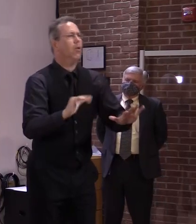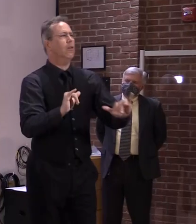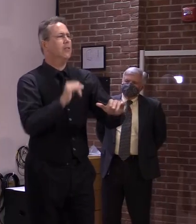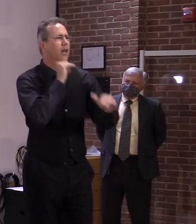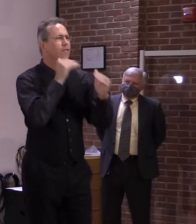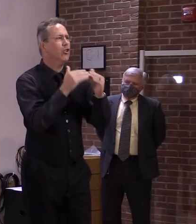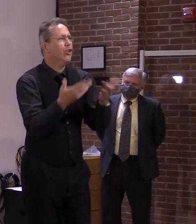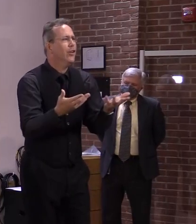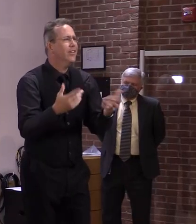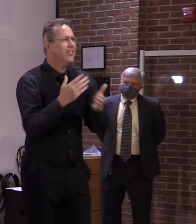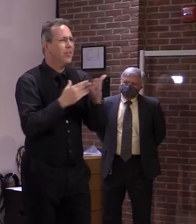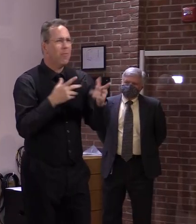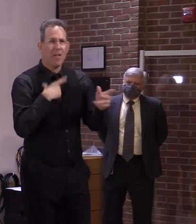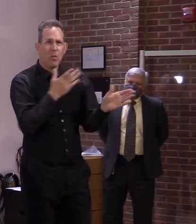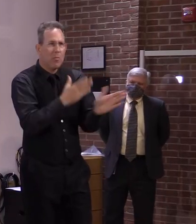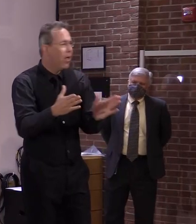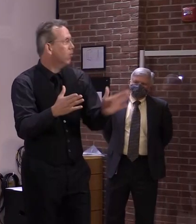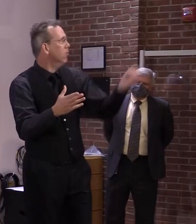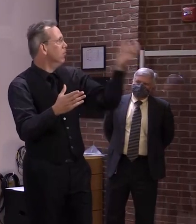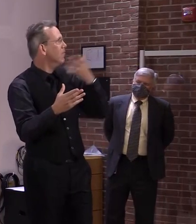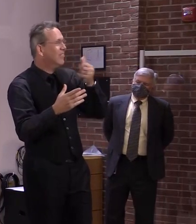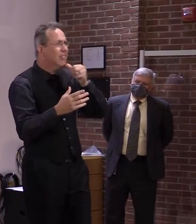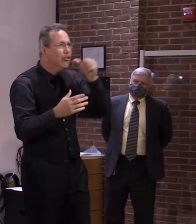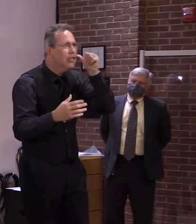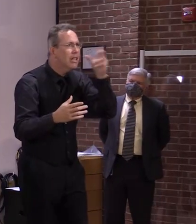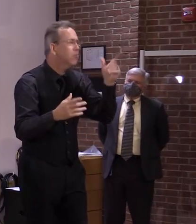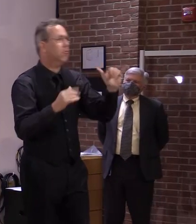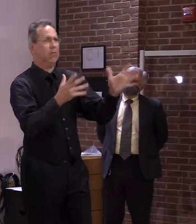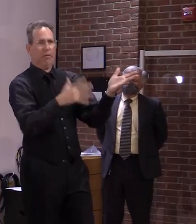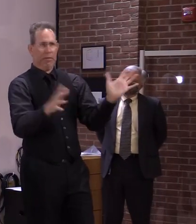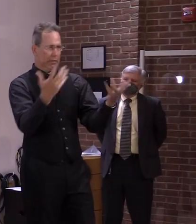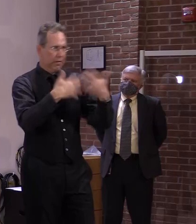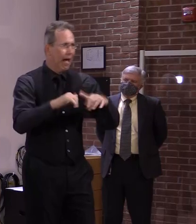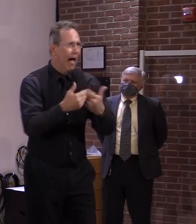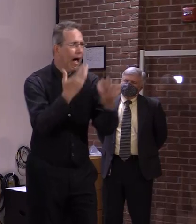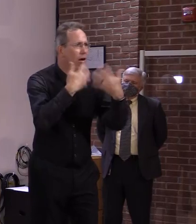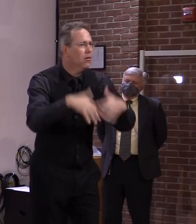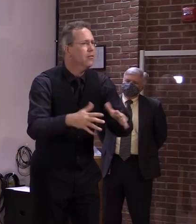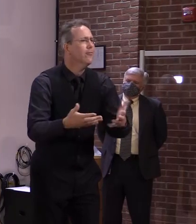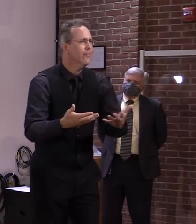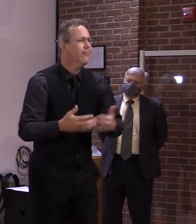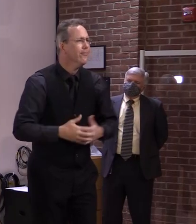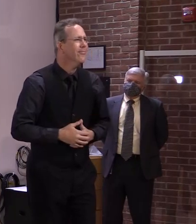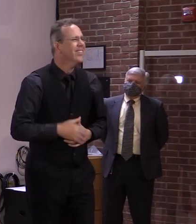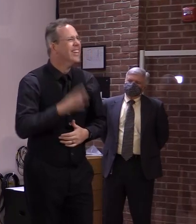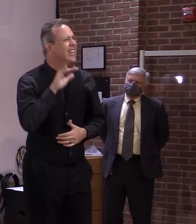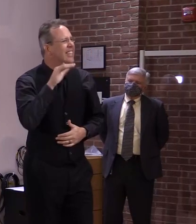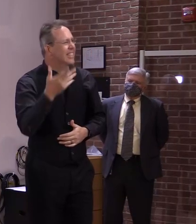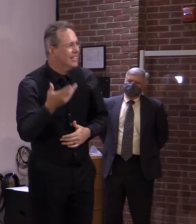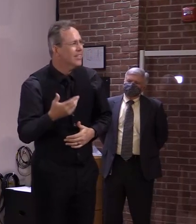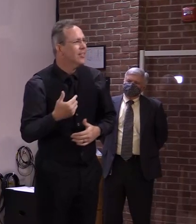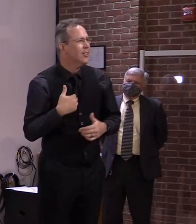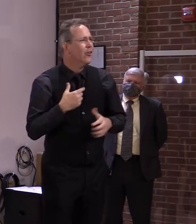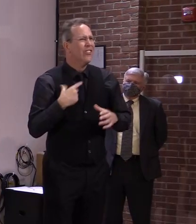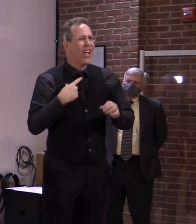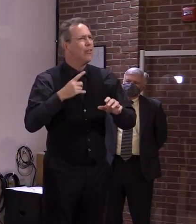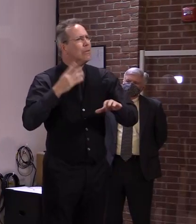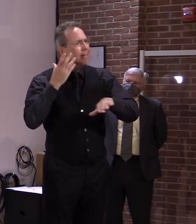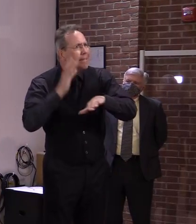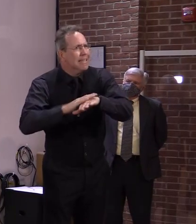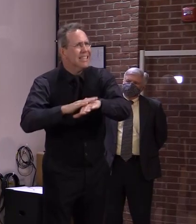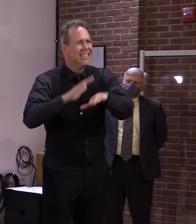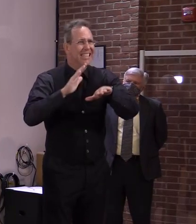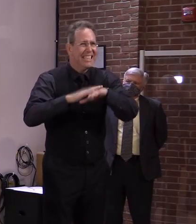get them accustomed to whatever transition they have to make. So I think that there should have been